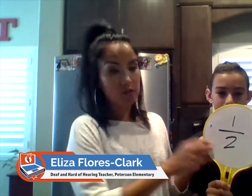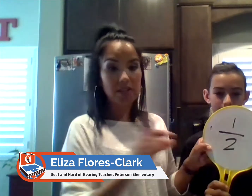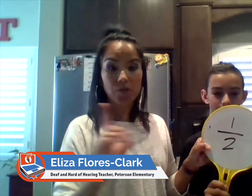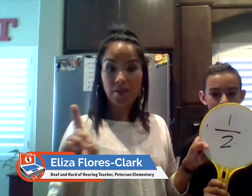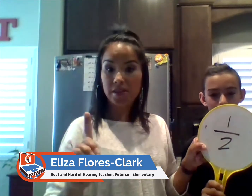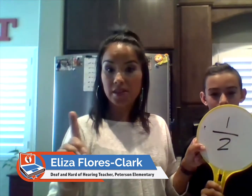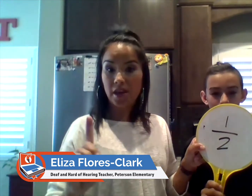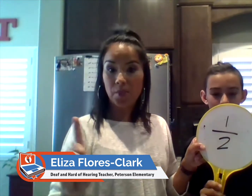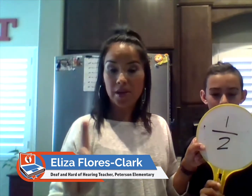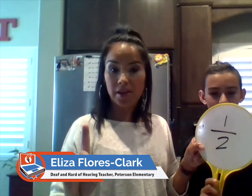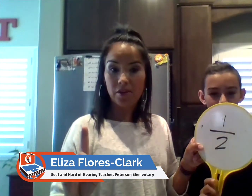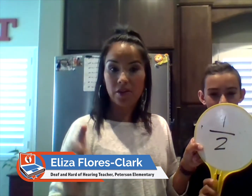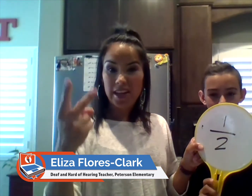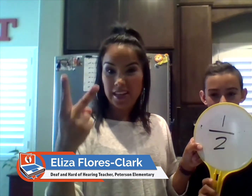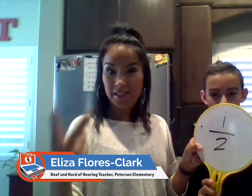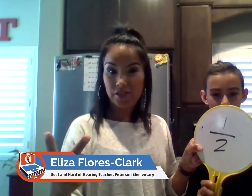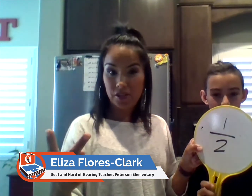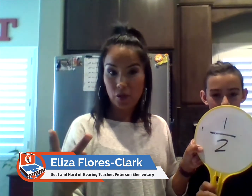why the denominator is 2.